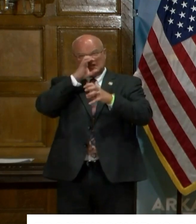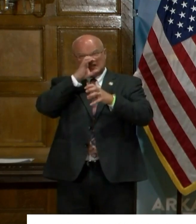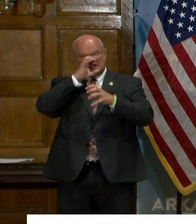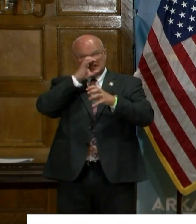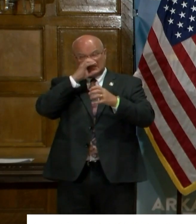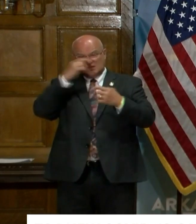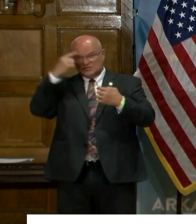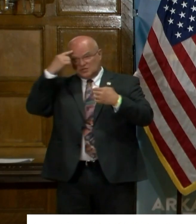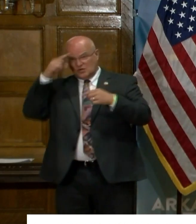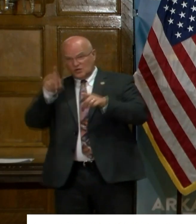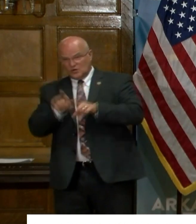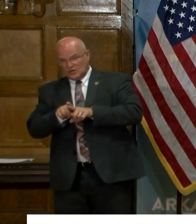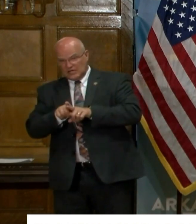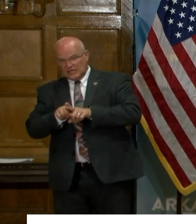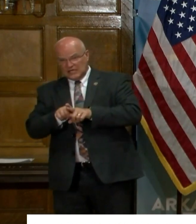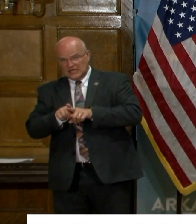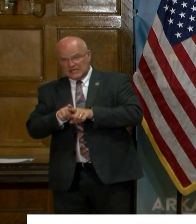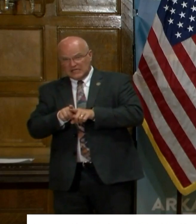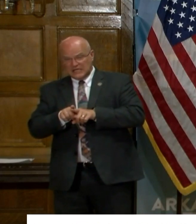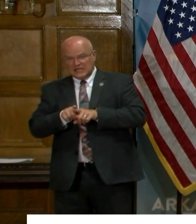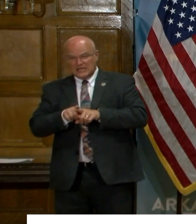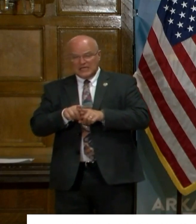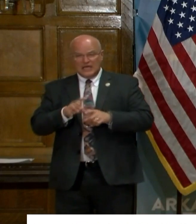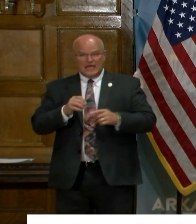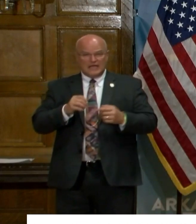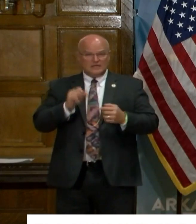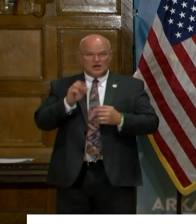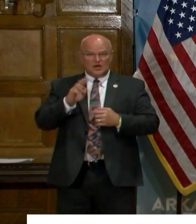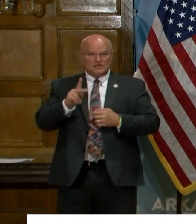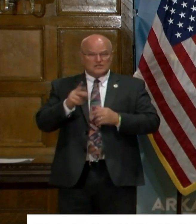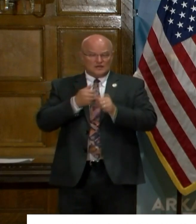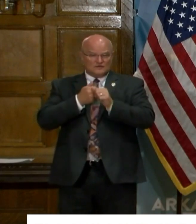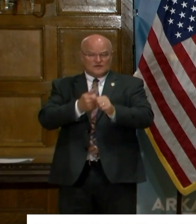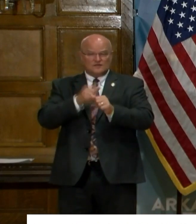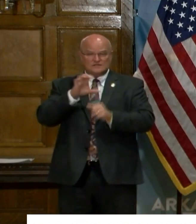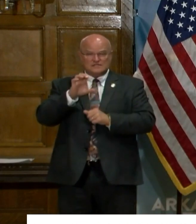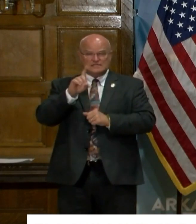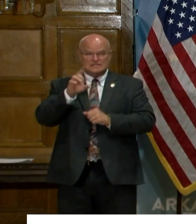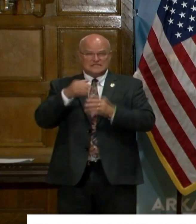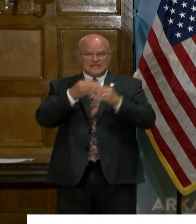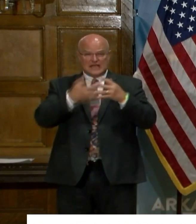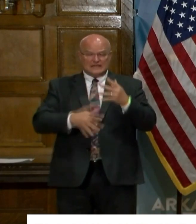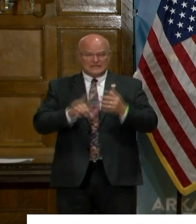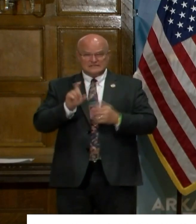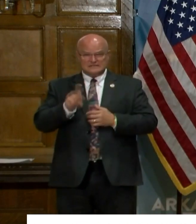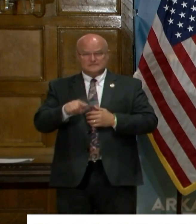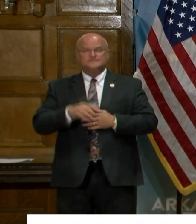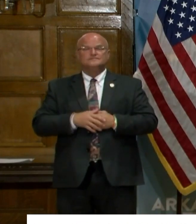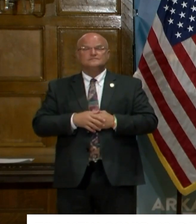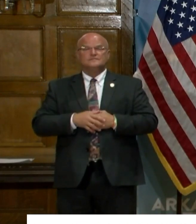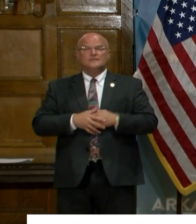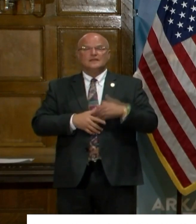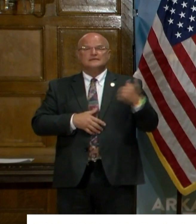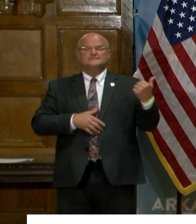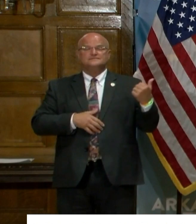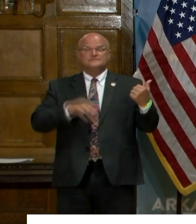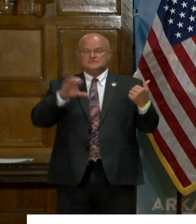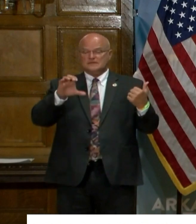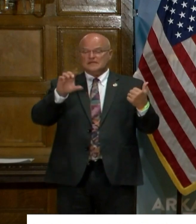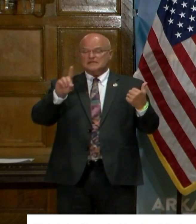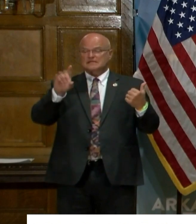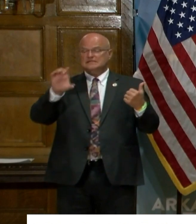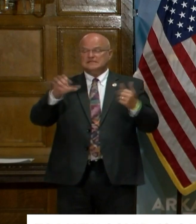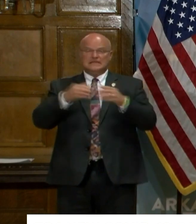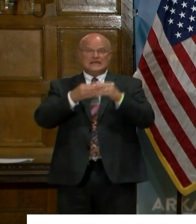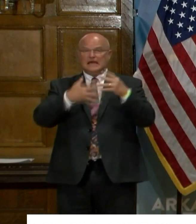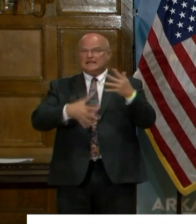Do you agree with that? And are schools in Arkansas going to be following the CDC guidelines? Well, the CDC guidelines are